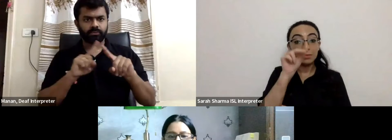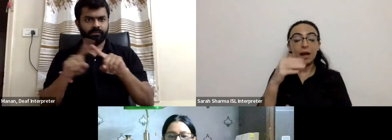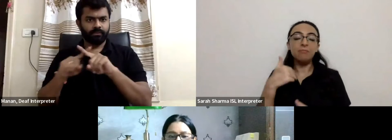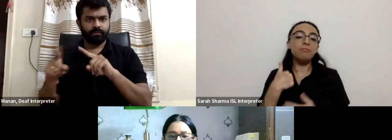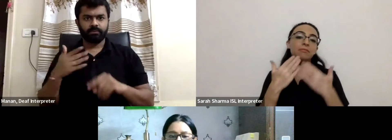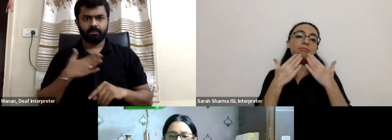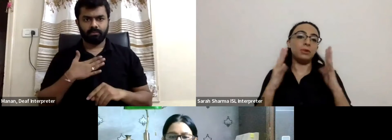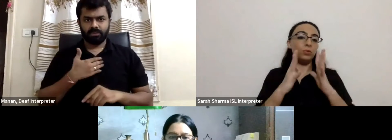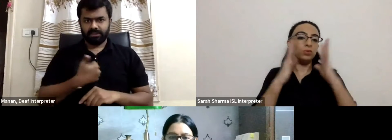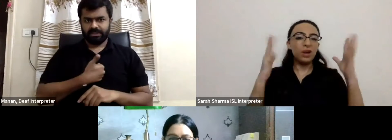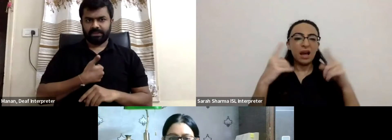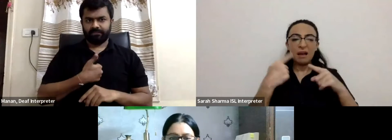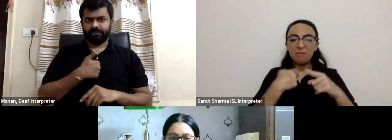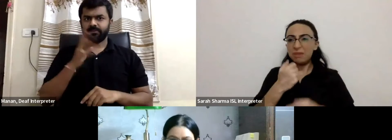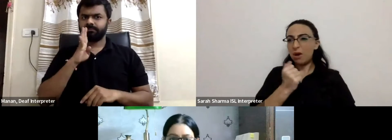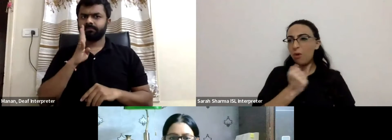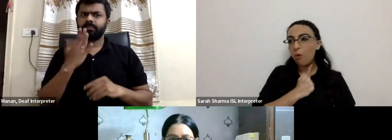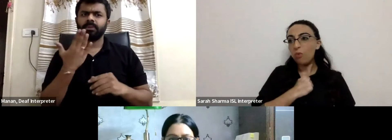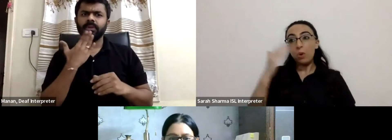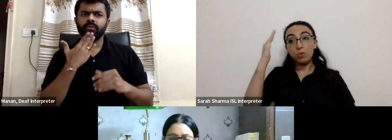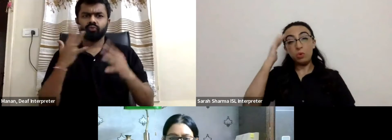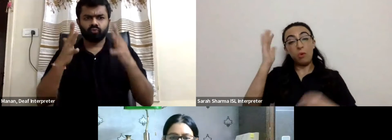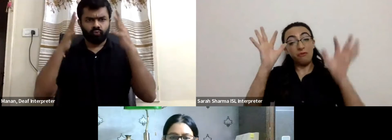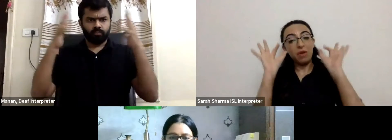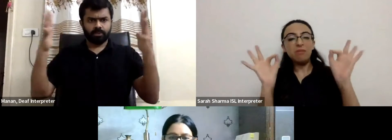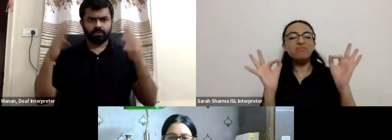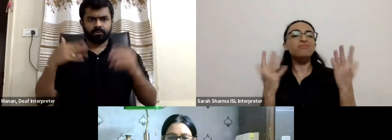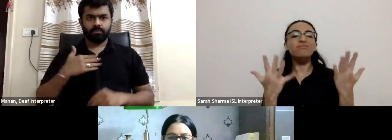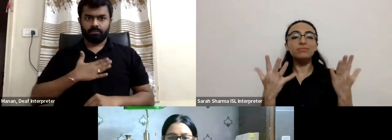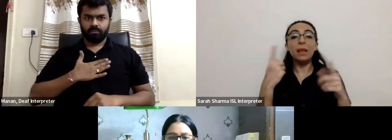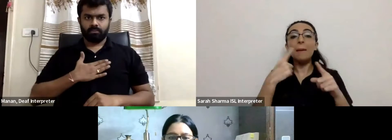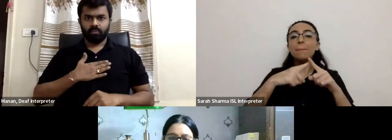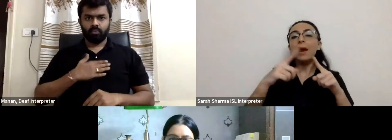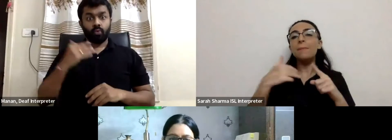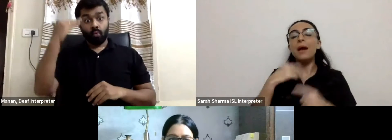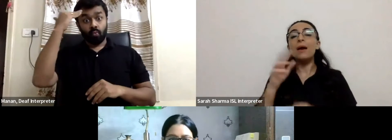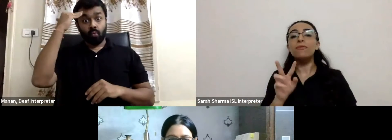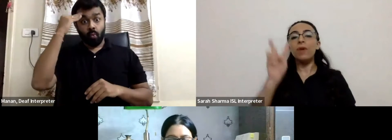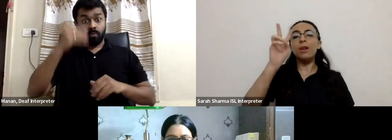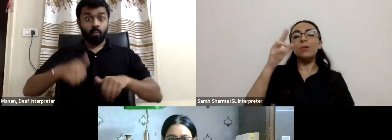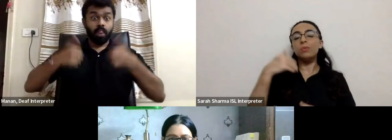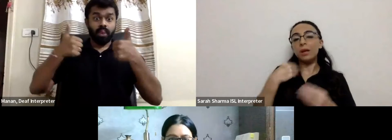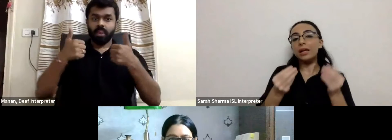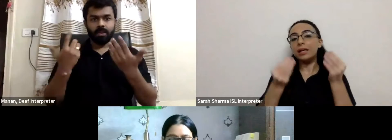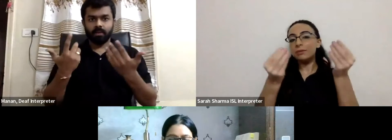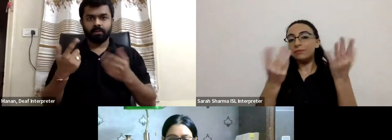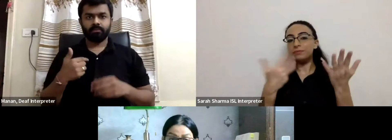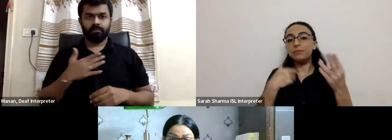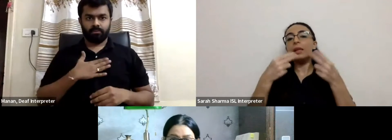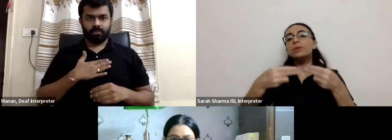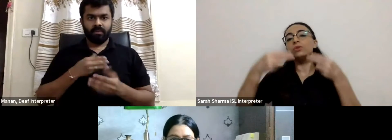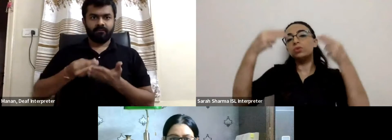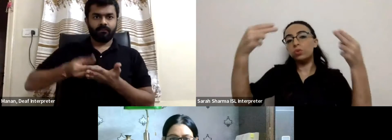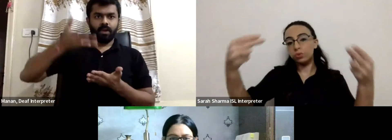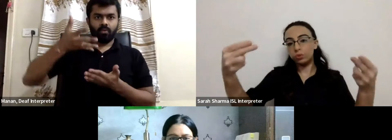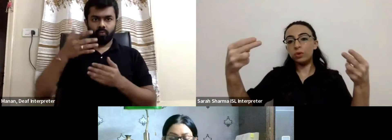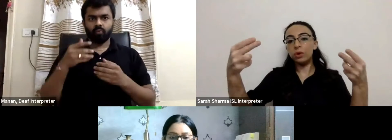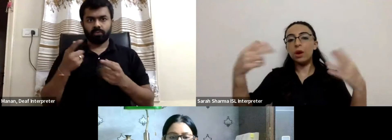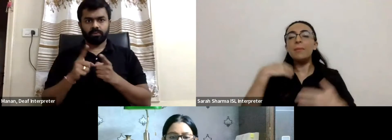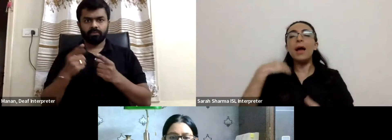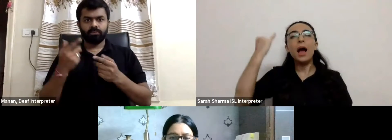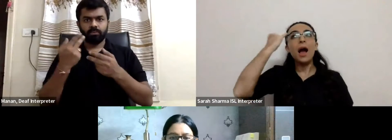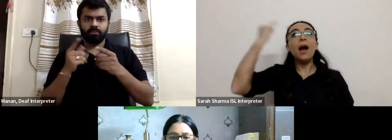subject. But I would like to add value to this webinar by telling you a story about a small idea